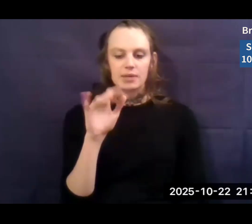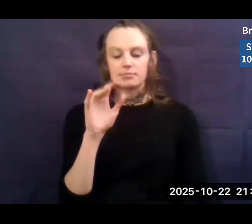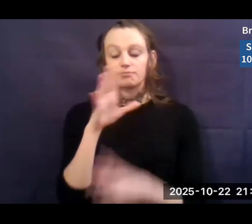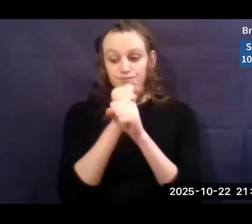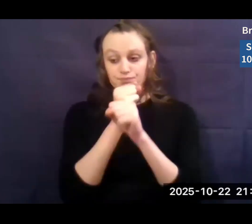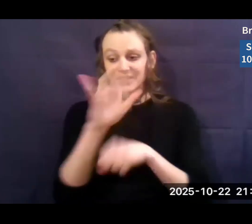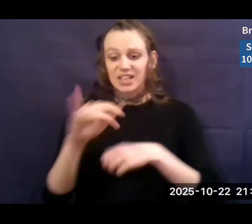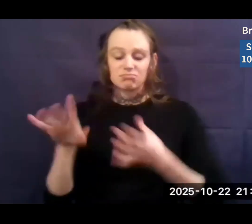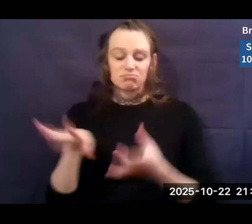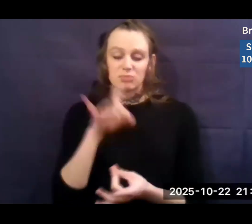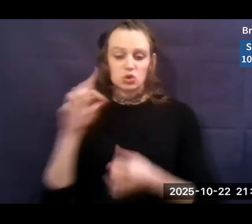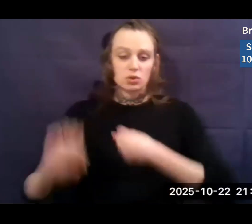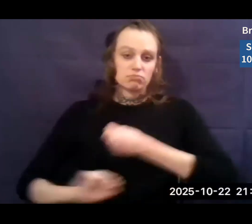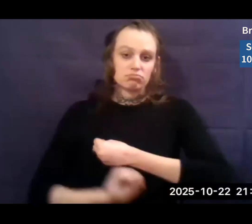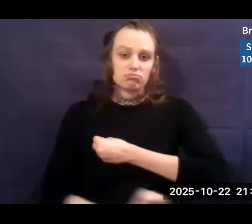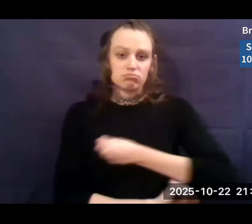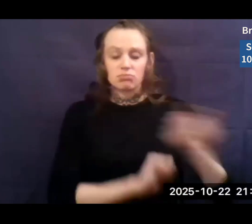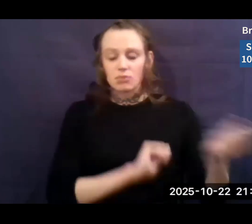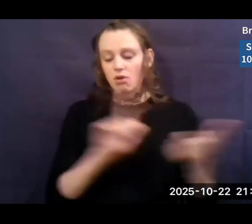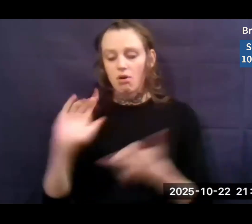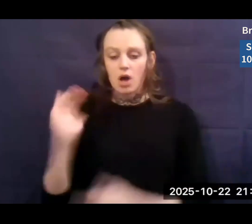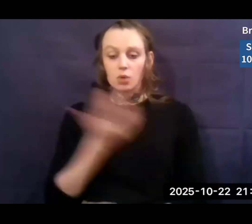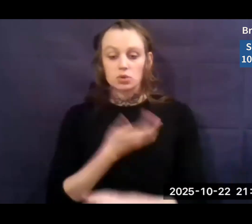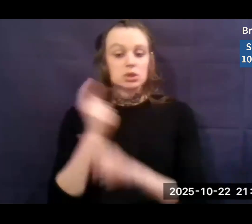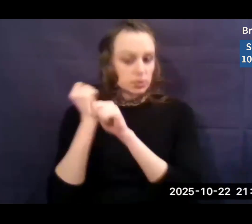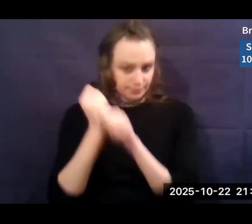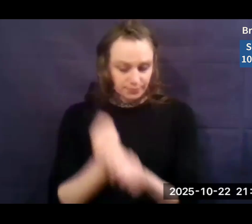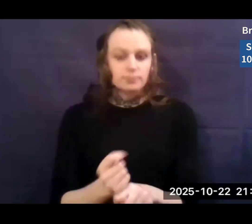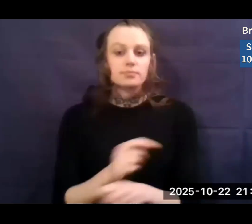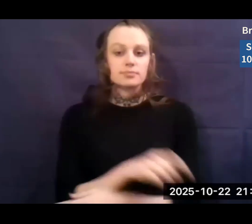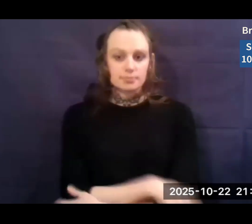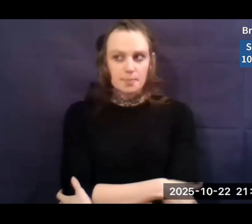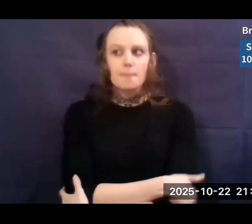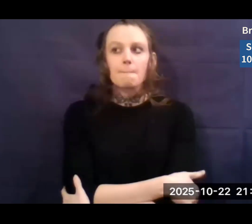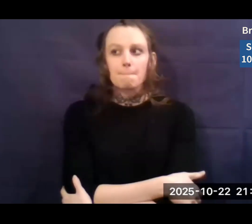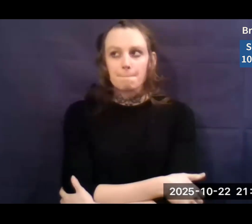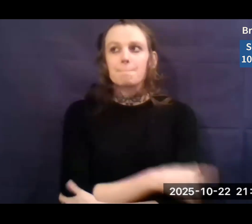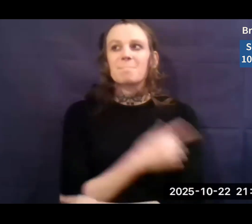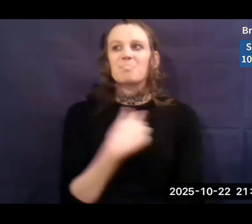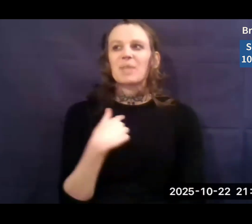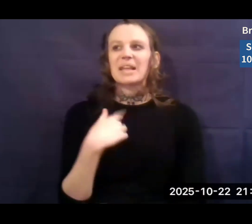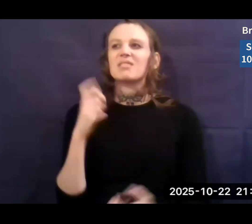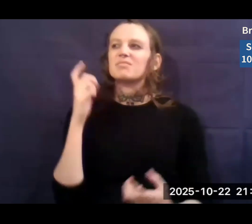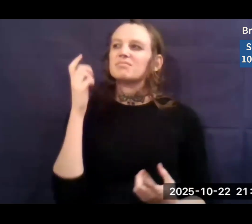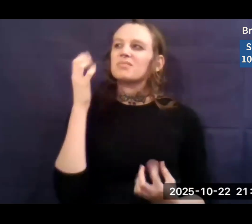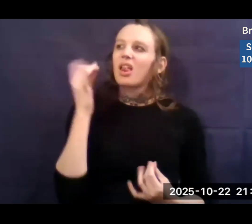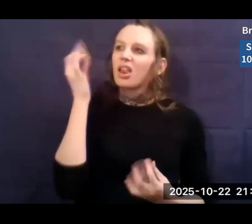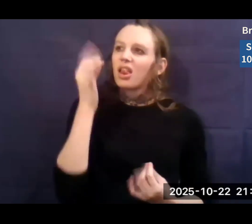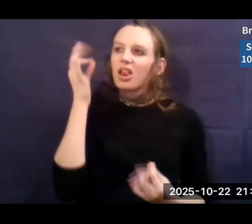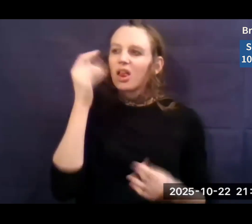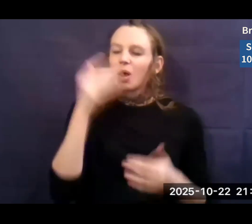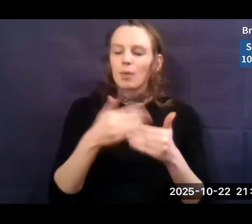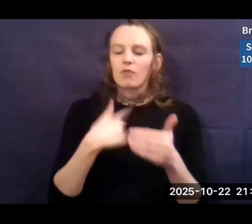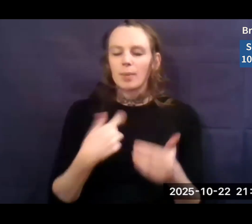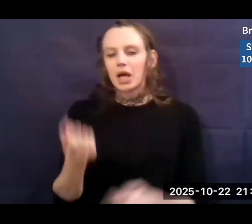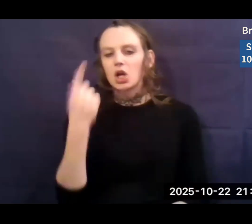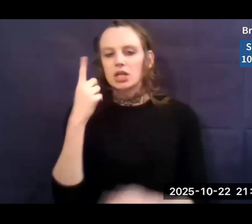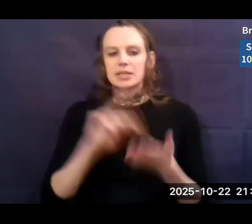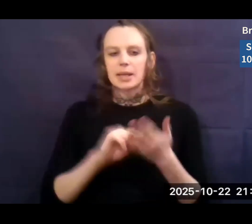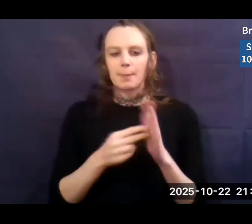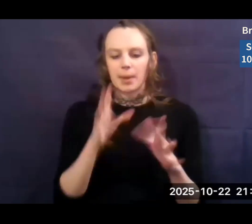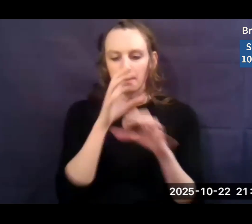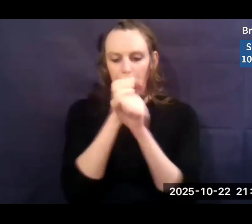our traditions. Um, it took me a while to understand what anonymity was as well,